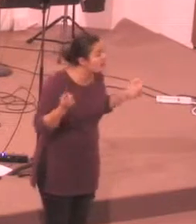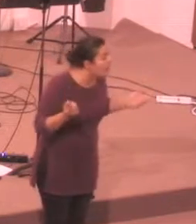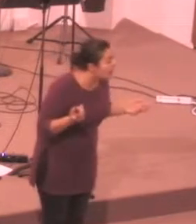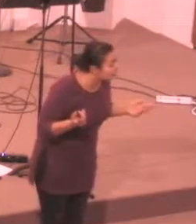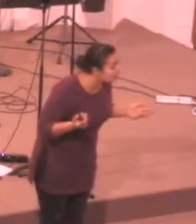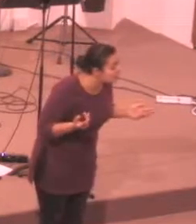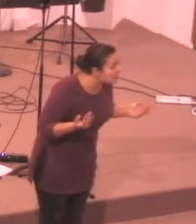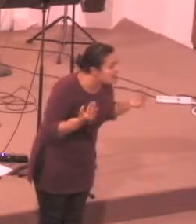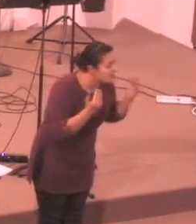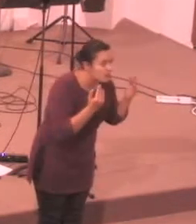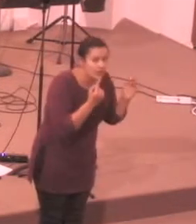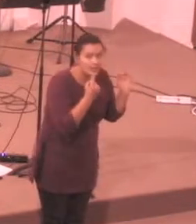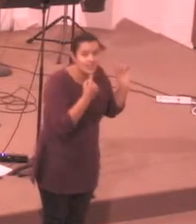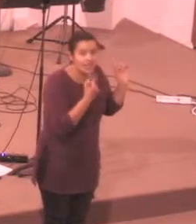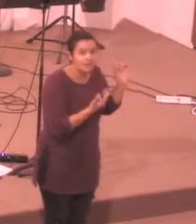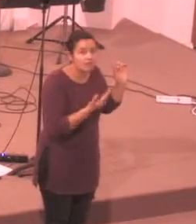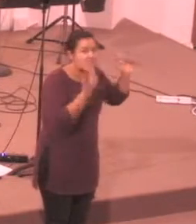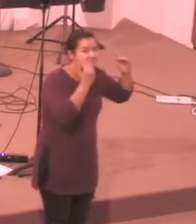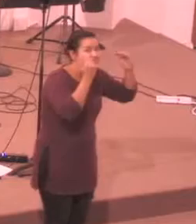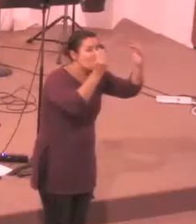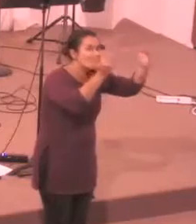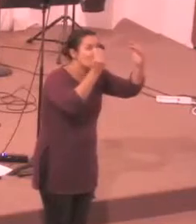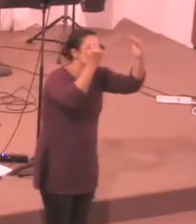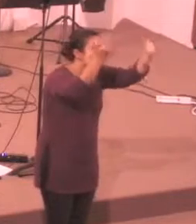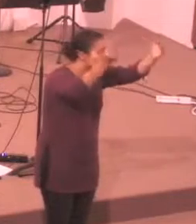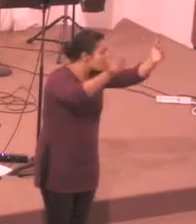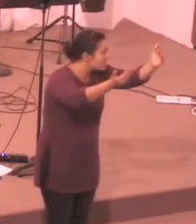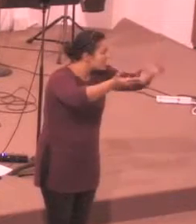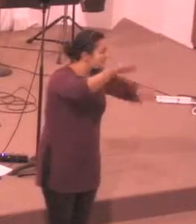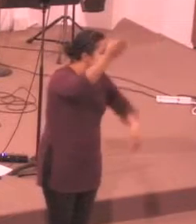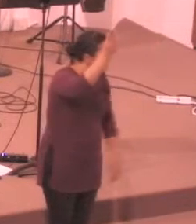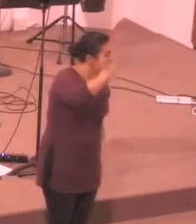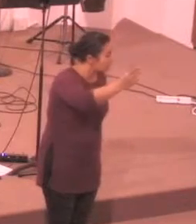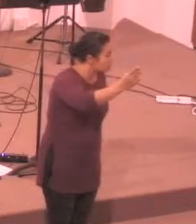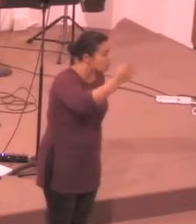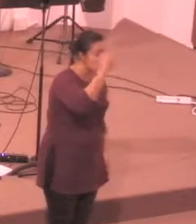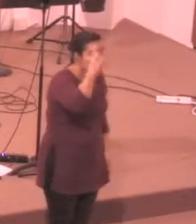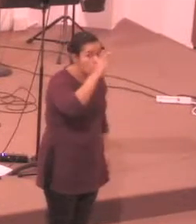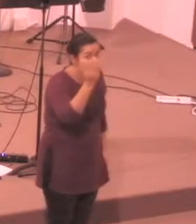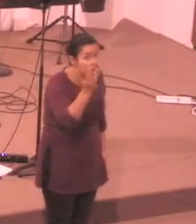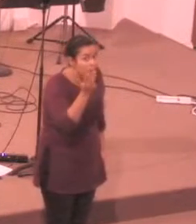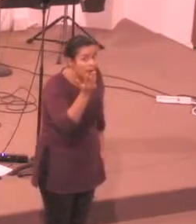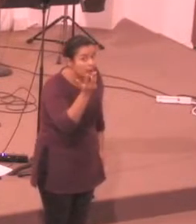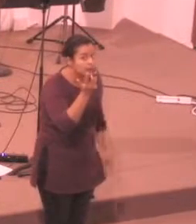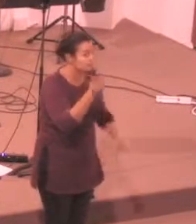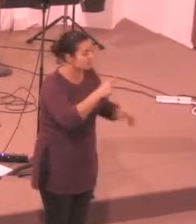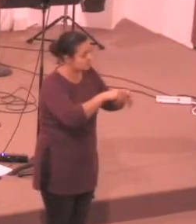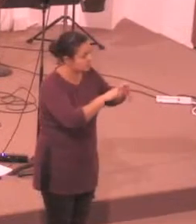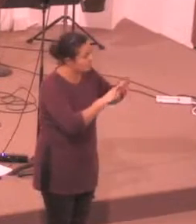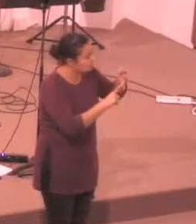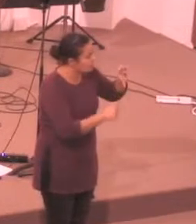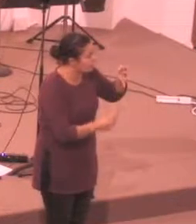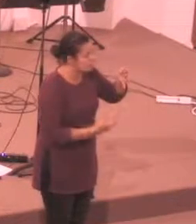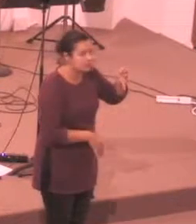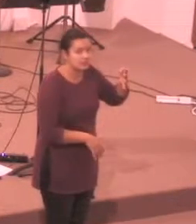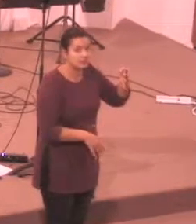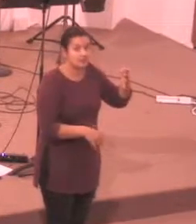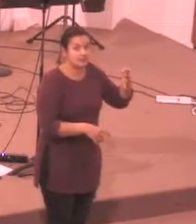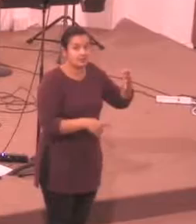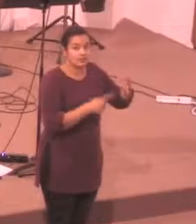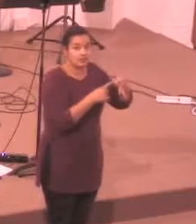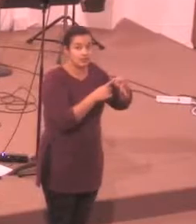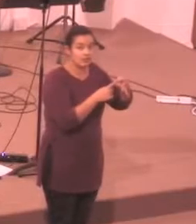Come on, help me out. Always. Amen. To God the Father for a couple things.